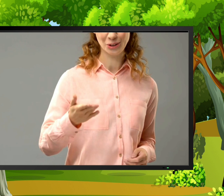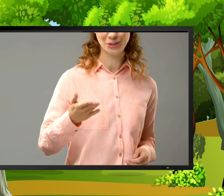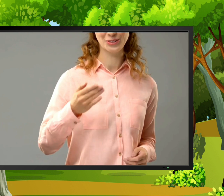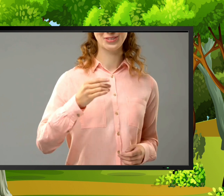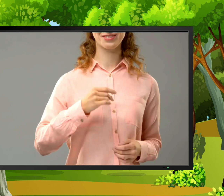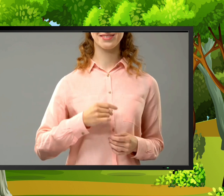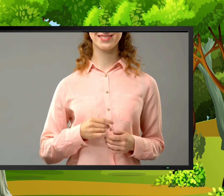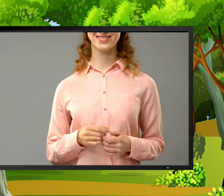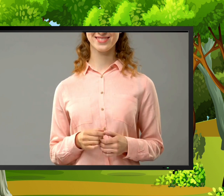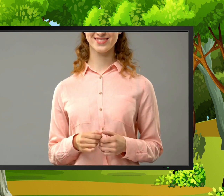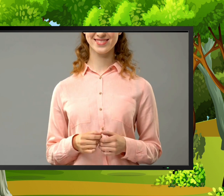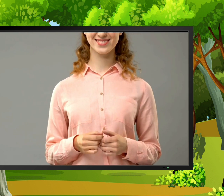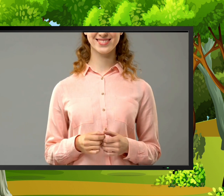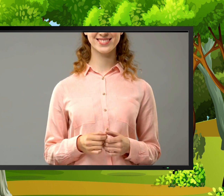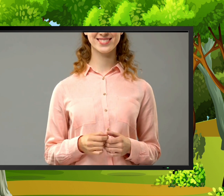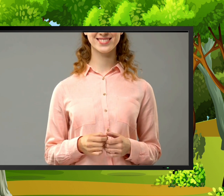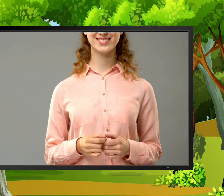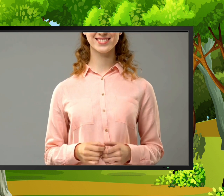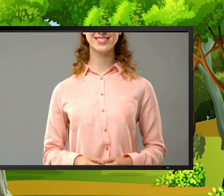Thank you.